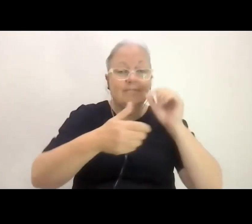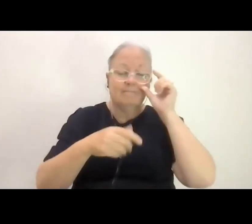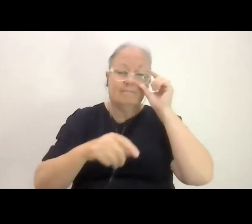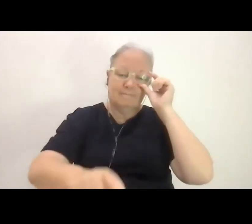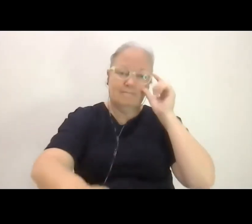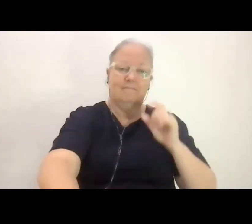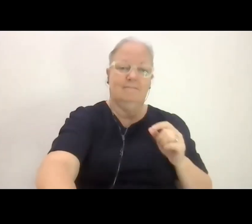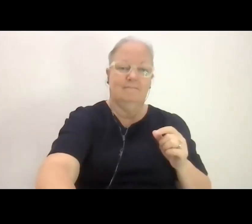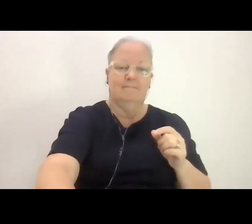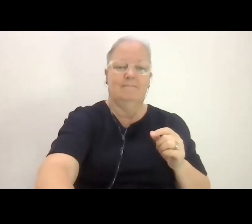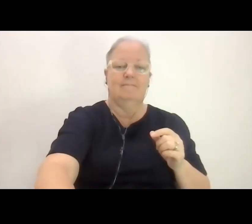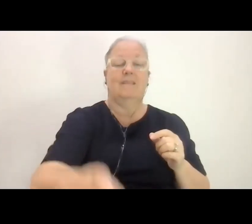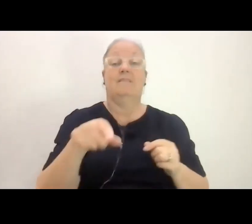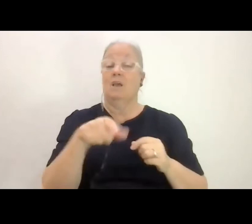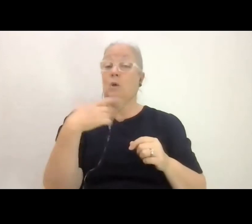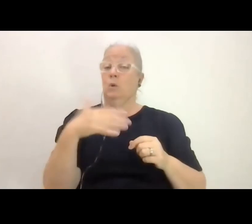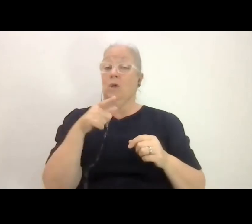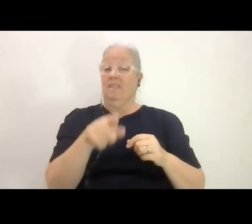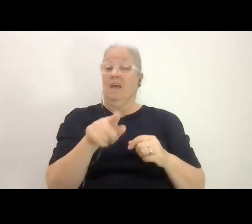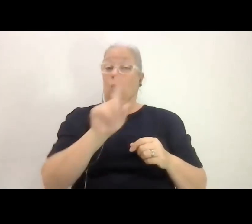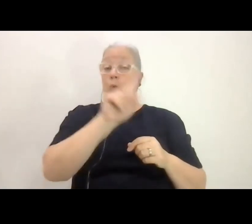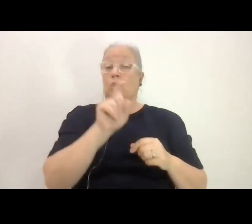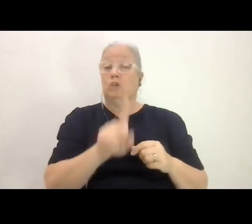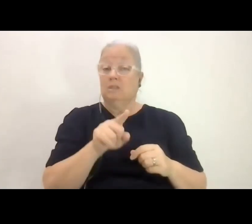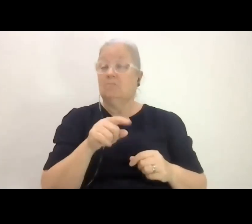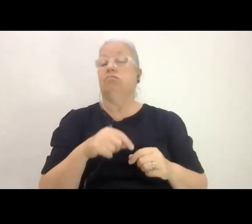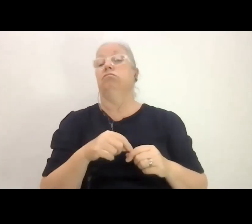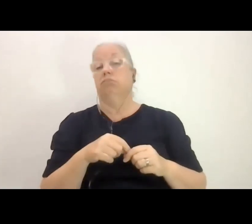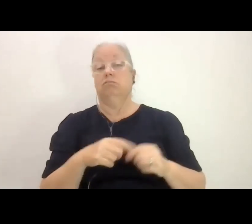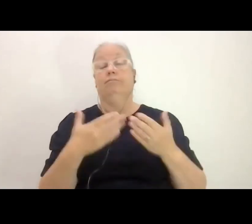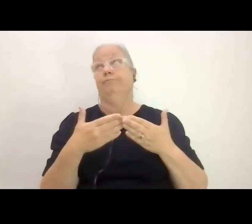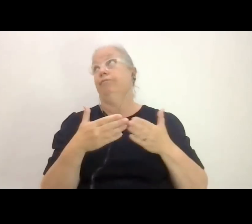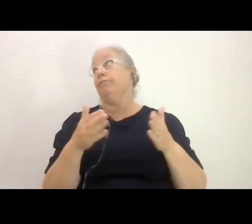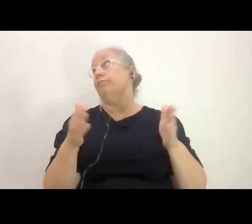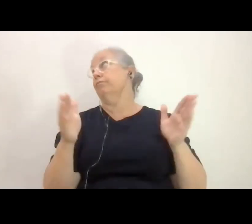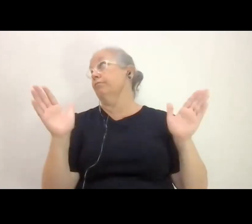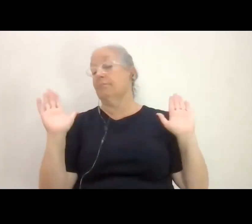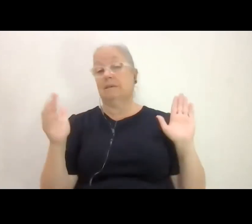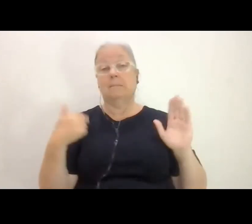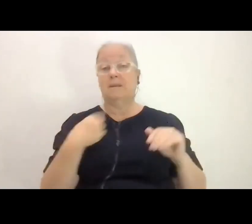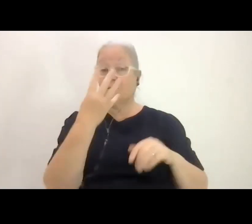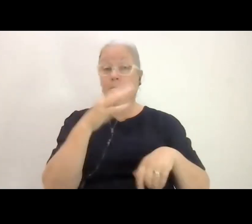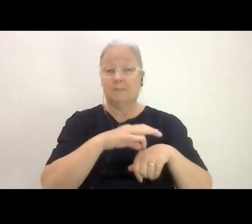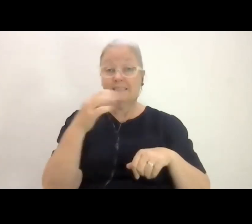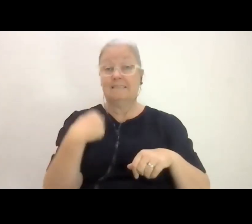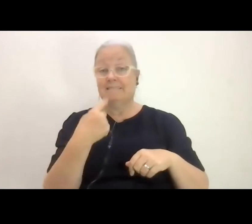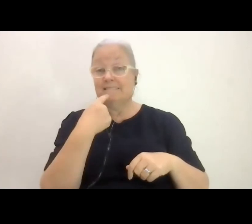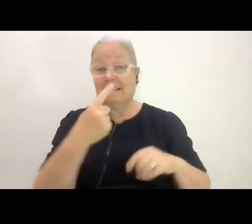question, and I'm not sure that I will be able to cover it within the 4 minutes of the intervention that I have, but I will try to do my best.